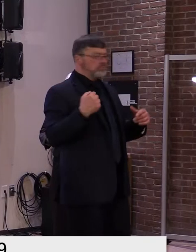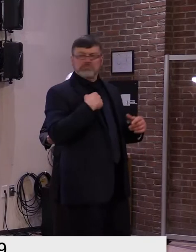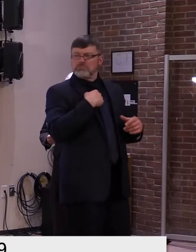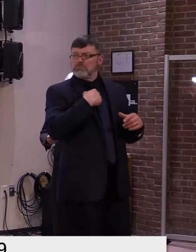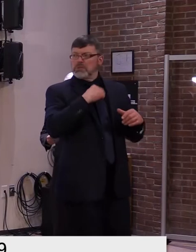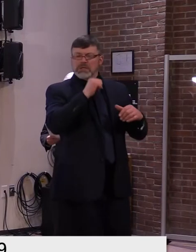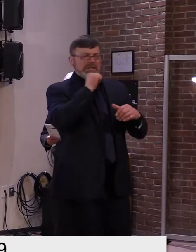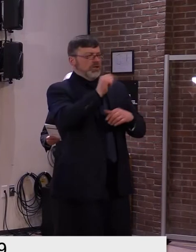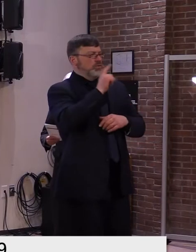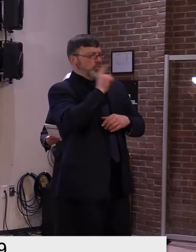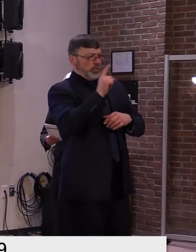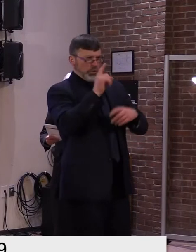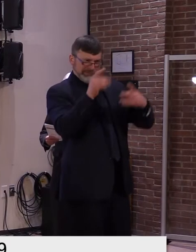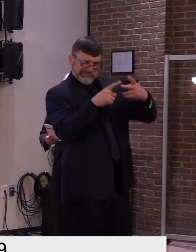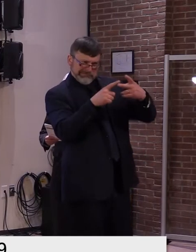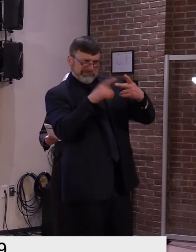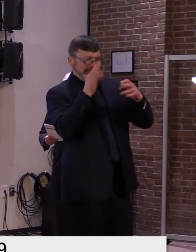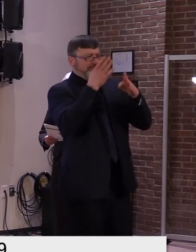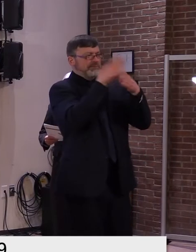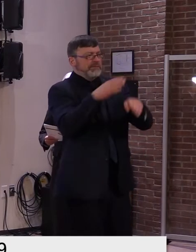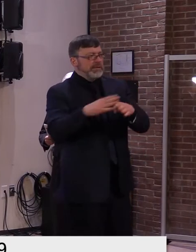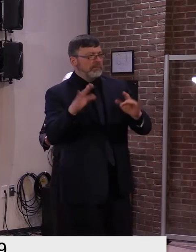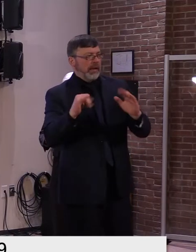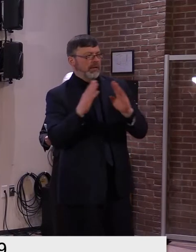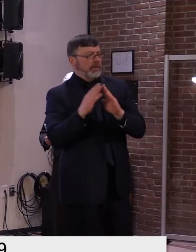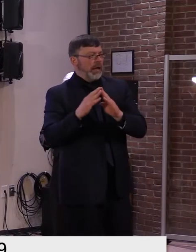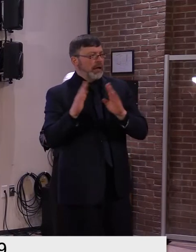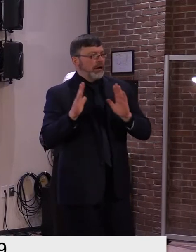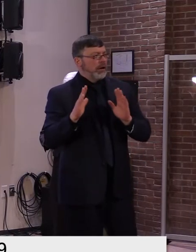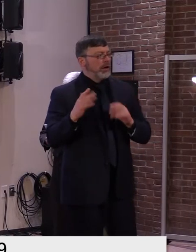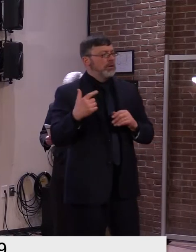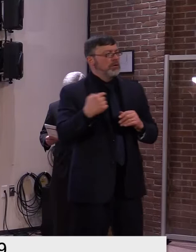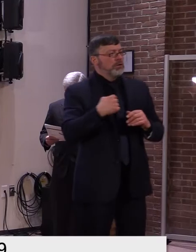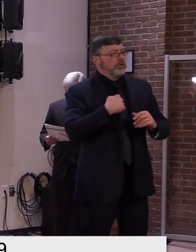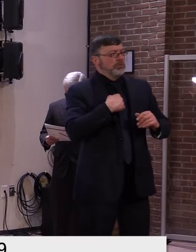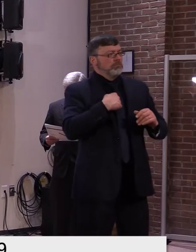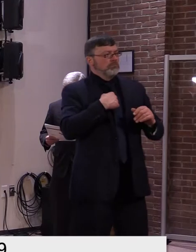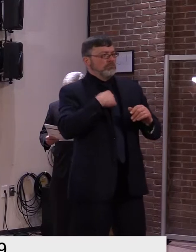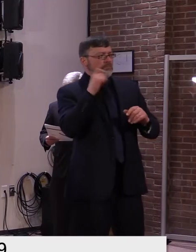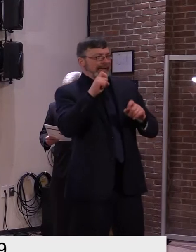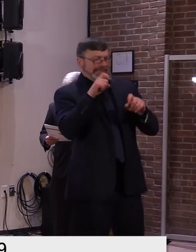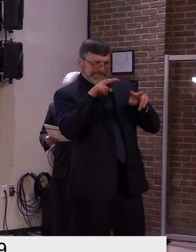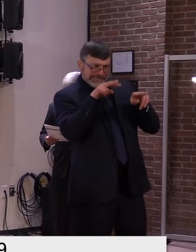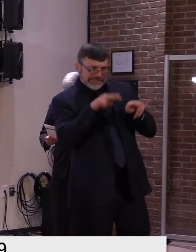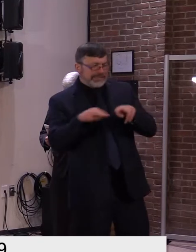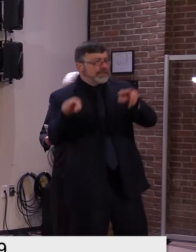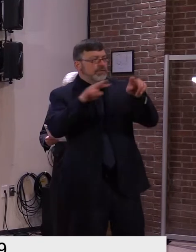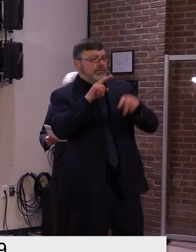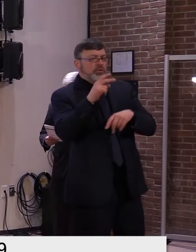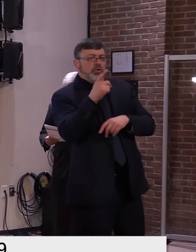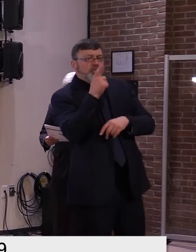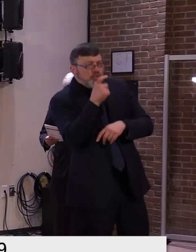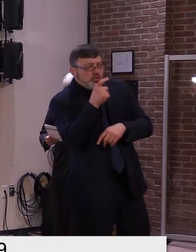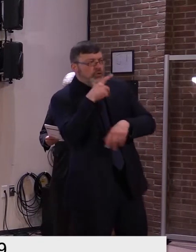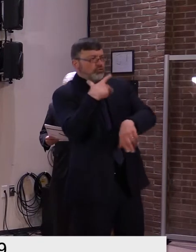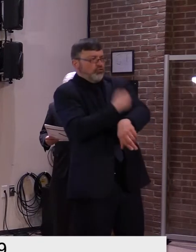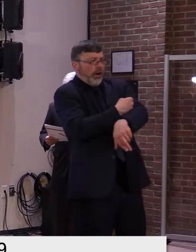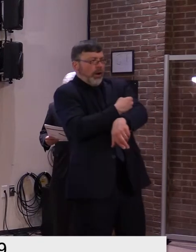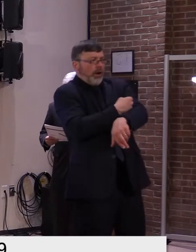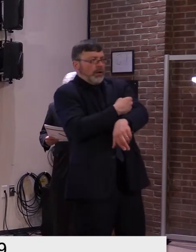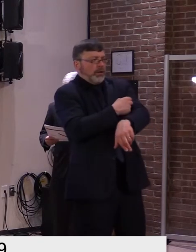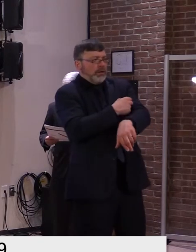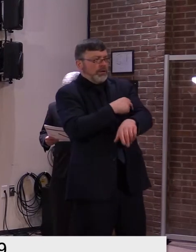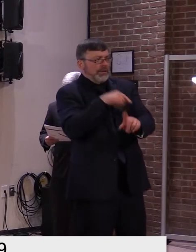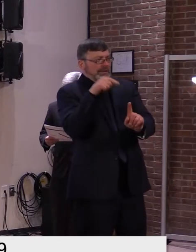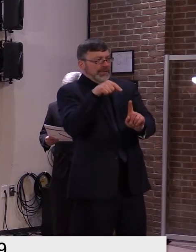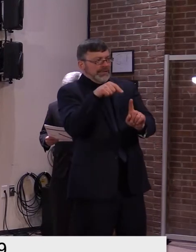vaccine, I think, is important. That this is it's like a pathway to more freedom, more